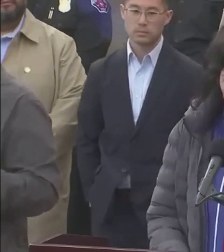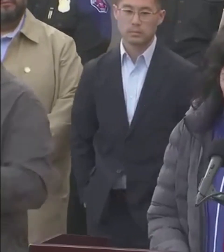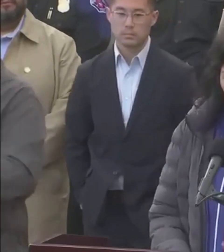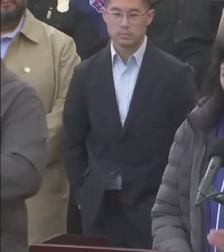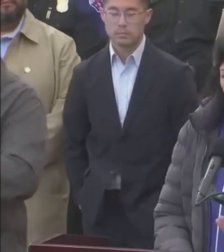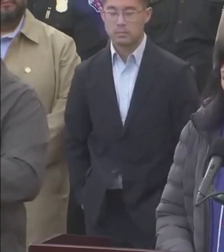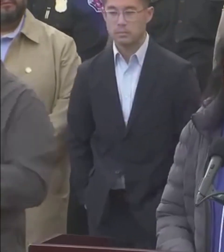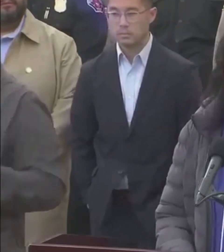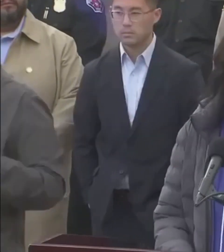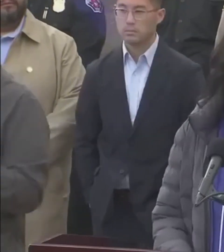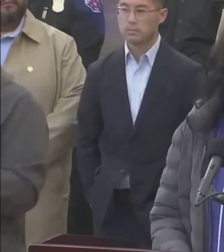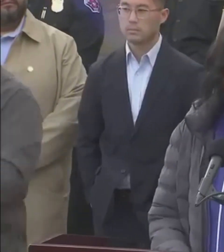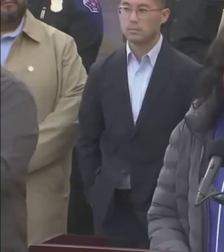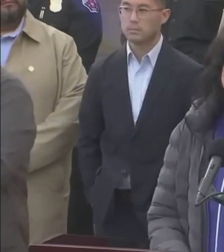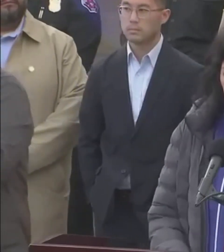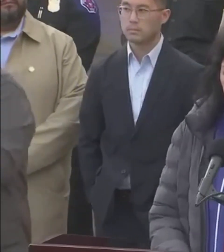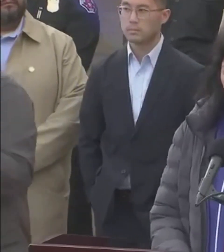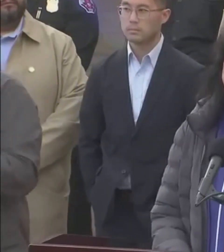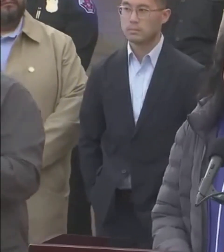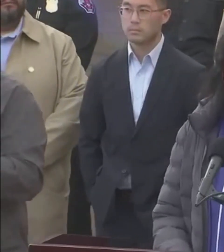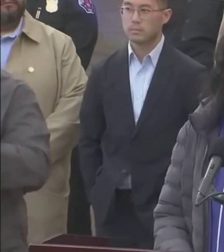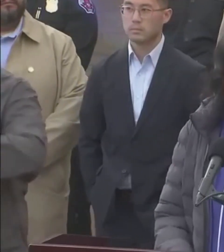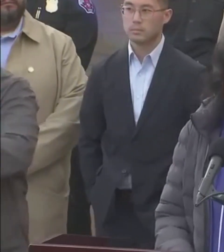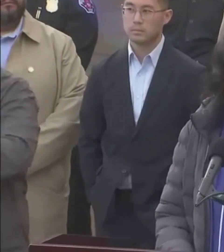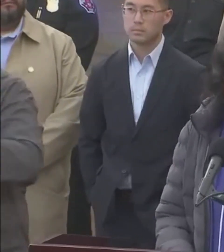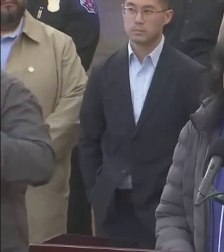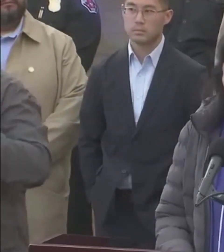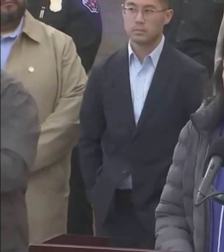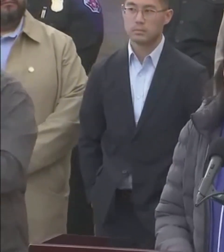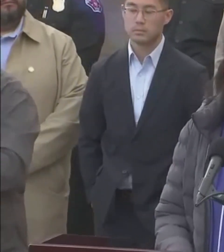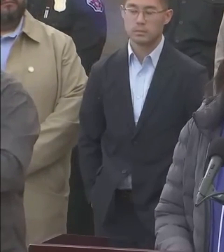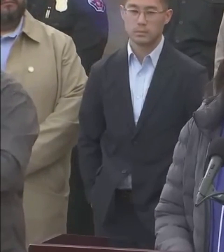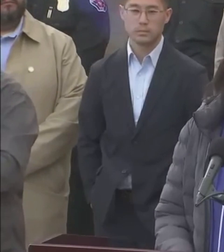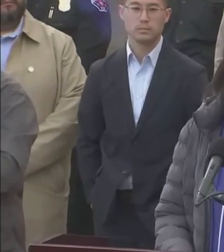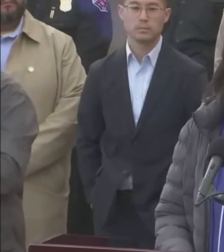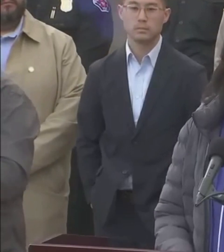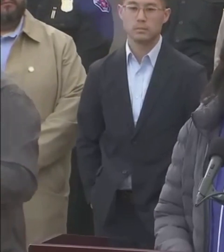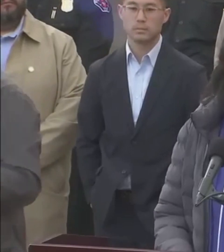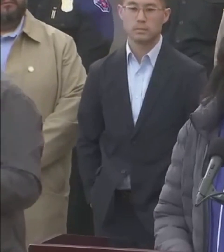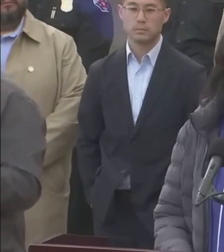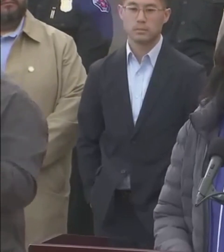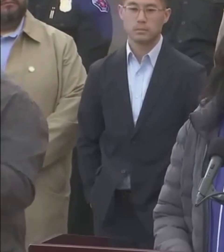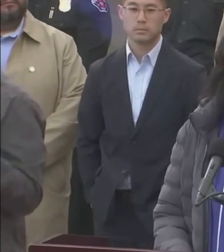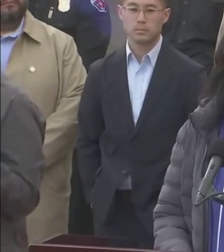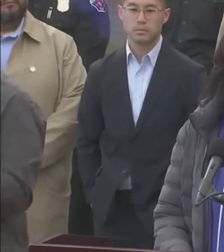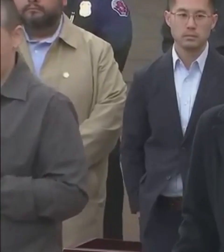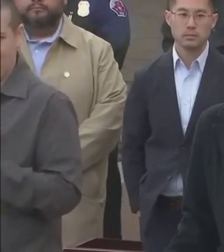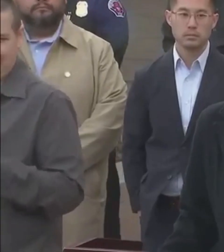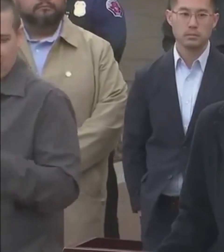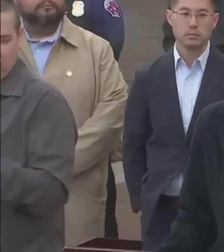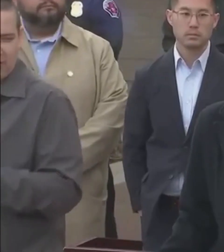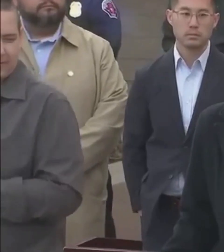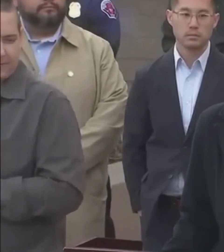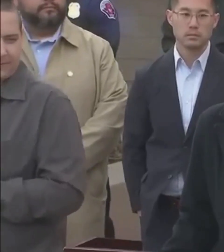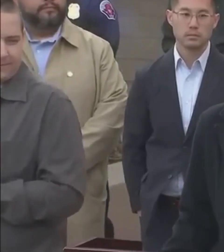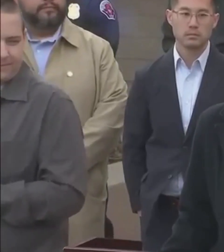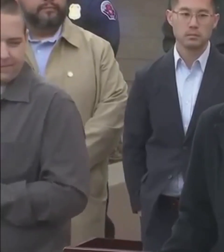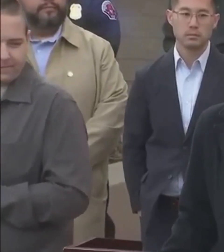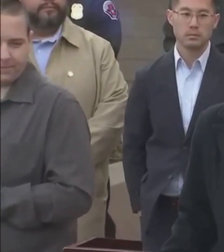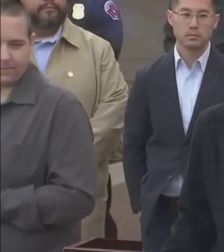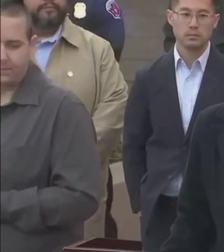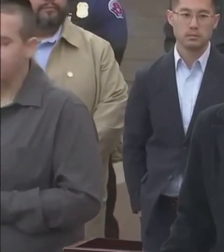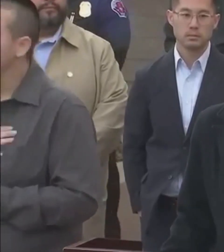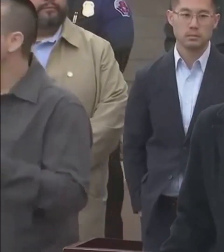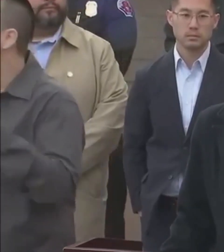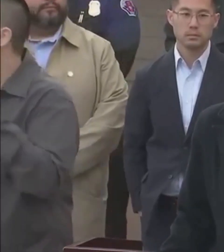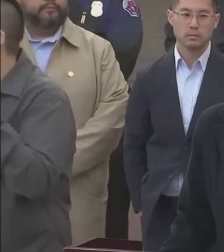A mass shooting as individuals commends the Lunar New Year in Monterey Park. This is unfortunate and decimating.